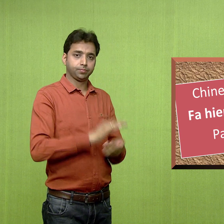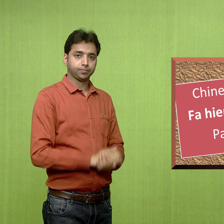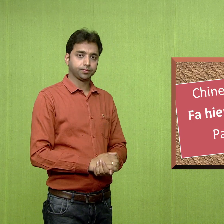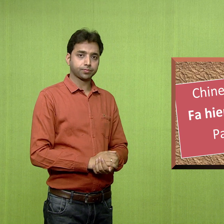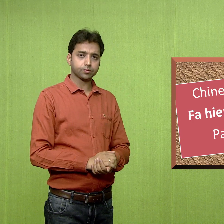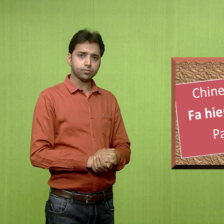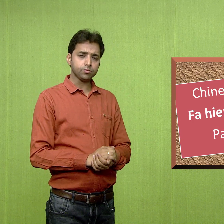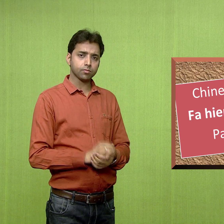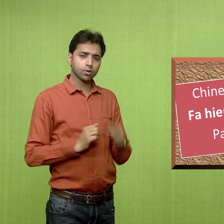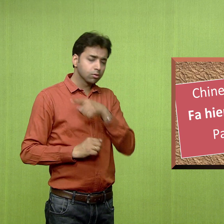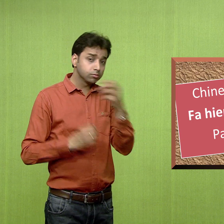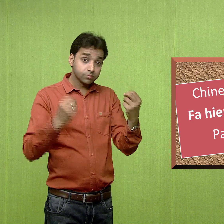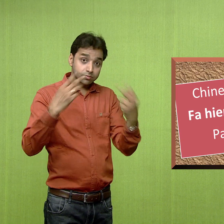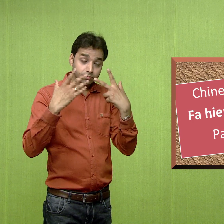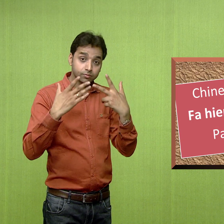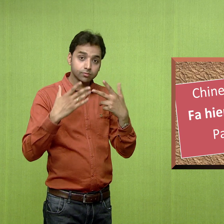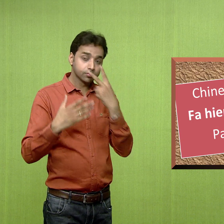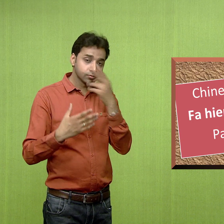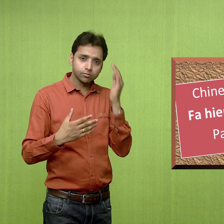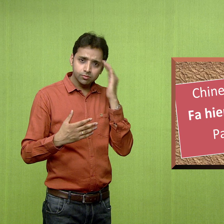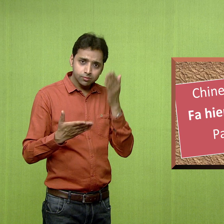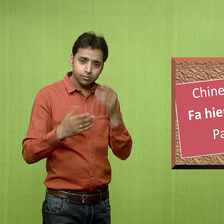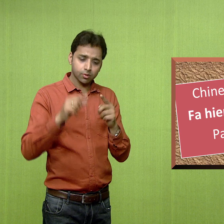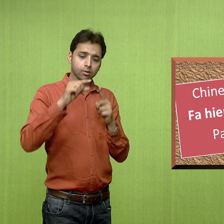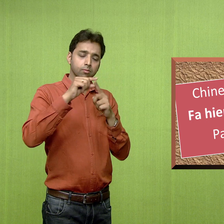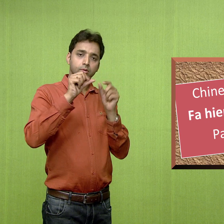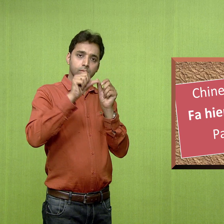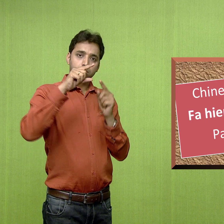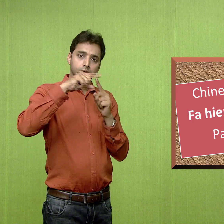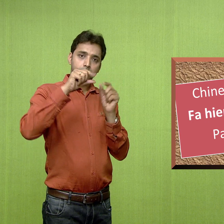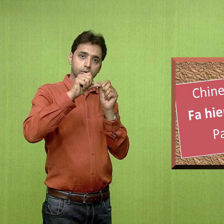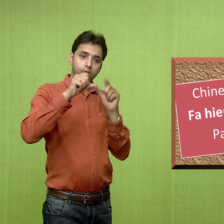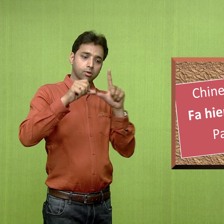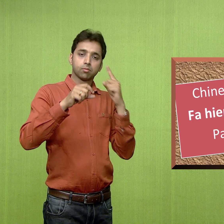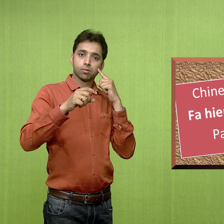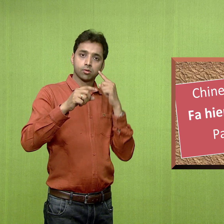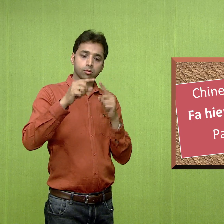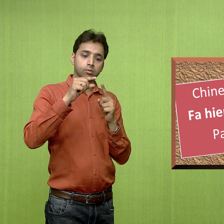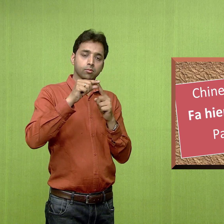You will be surprised to know that Patliputra is the old name of modern Patna.